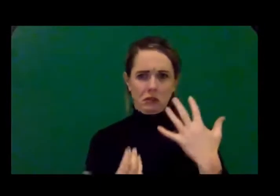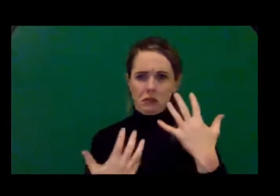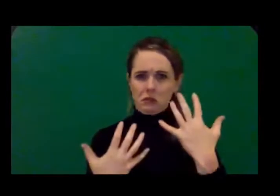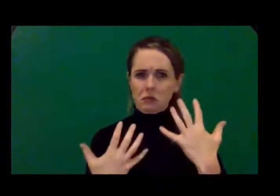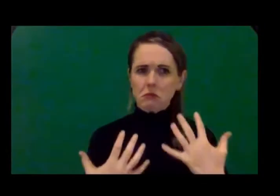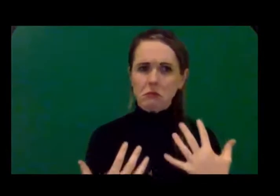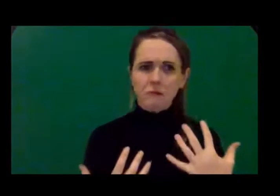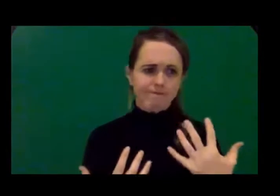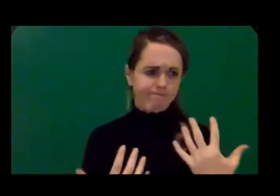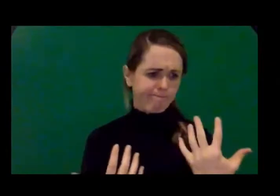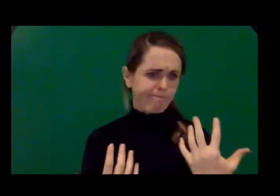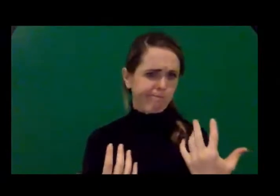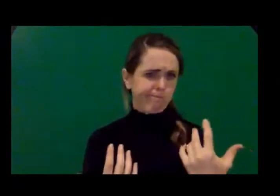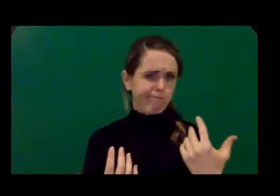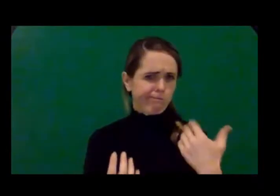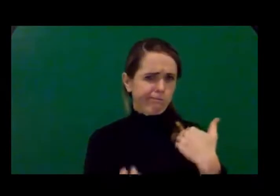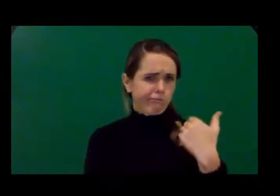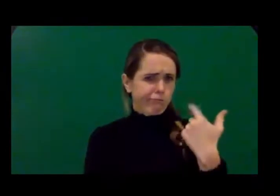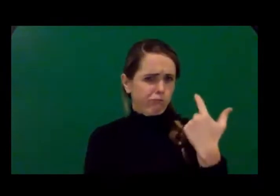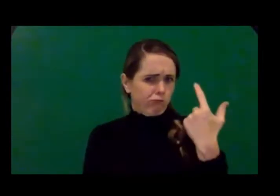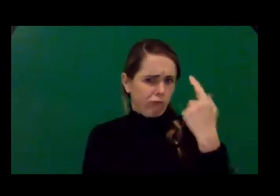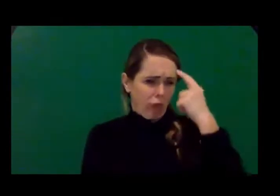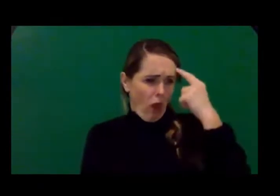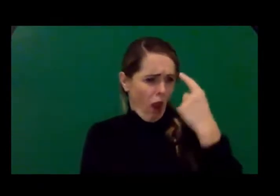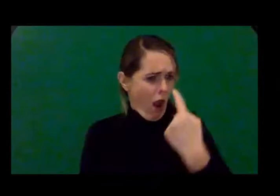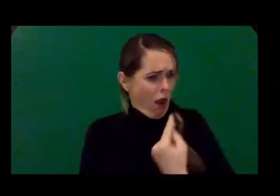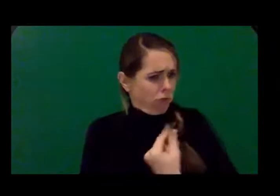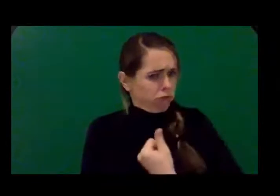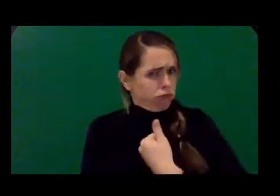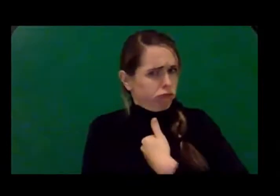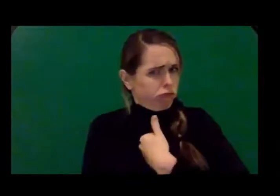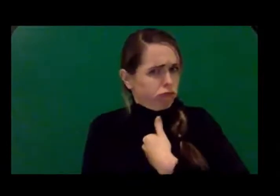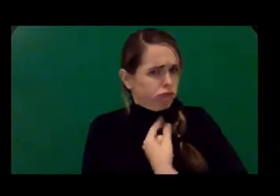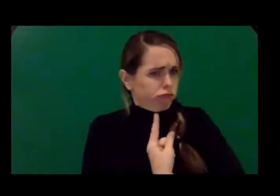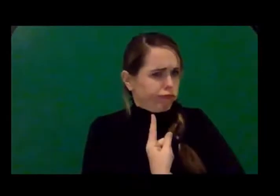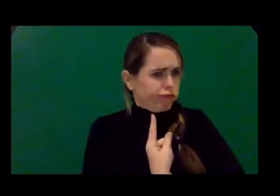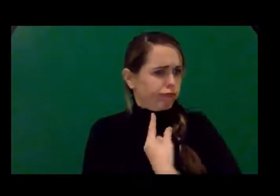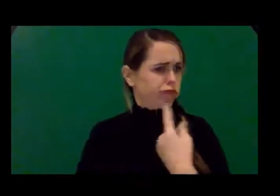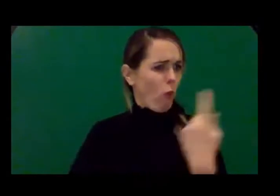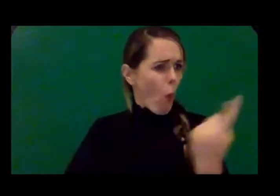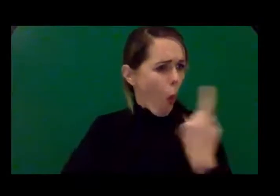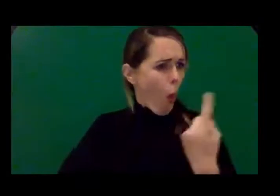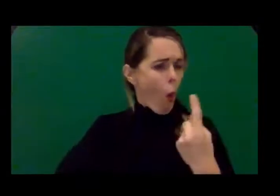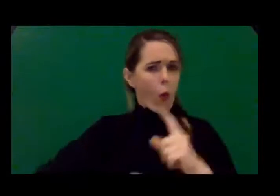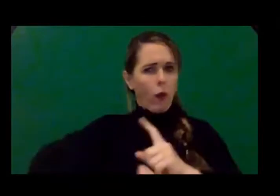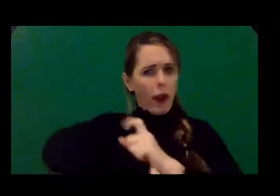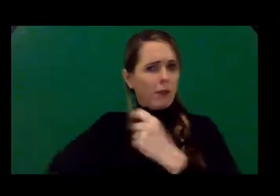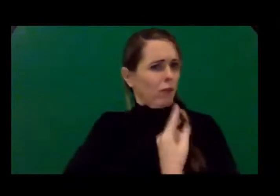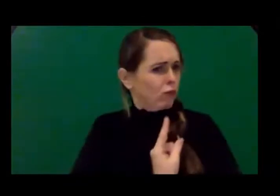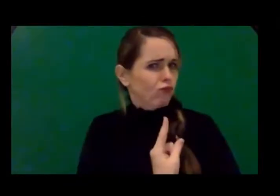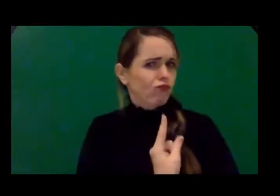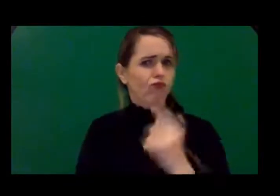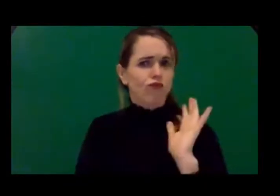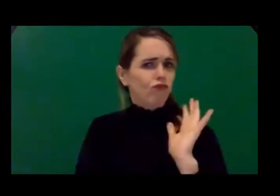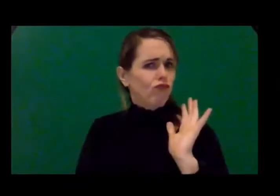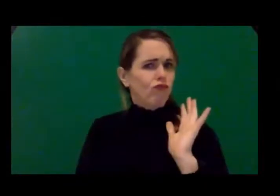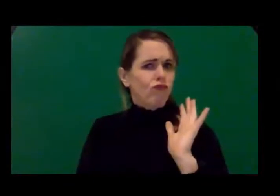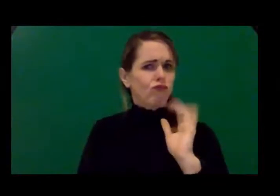I thought I was the only one. The only caterpillar to change. Nobody else.